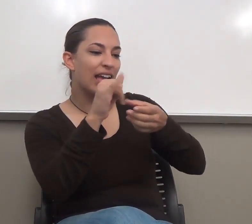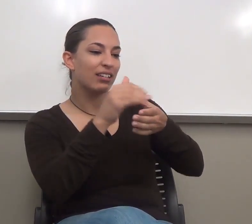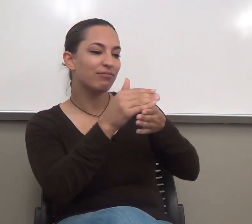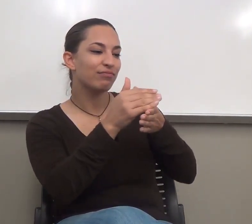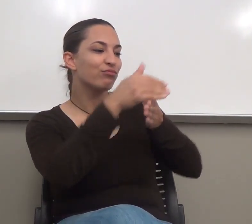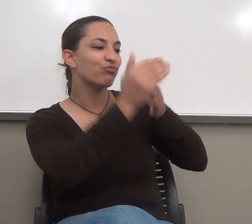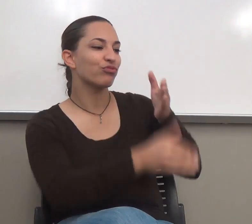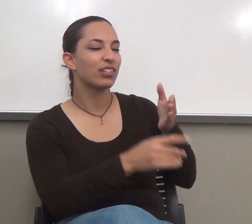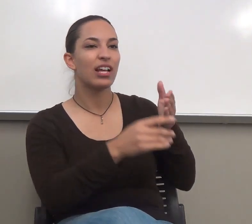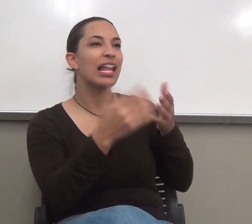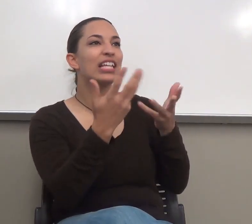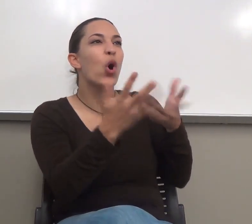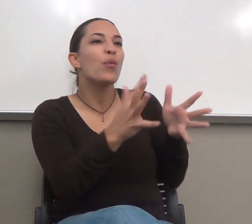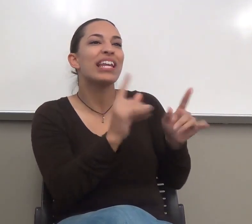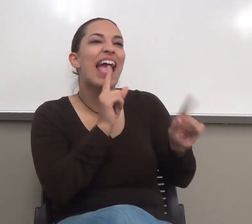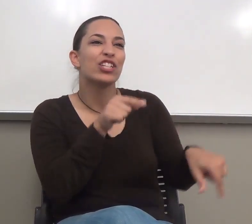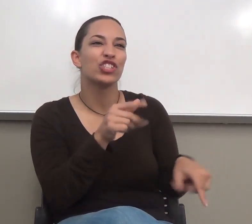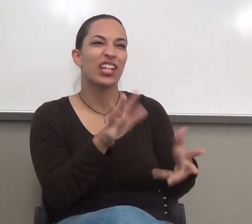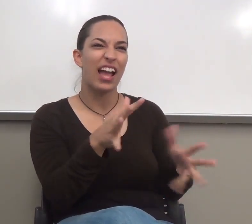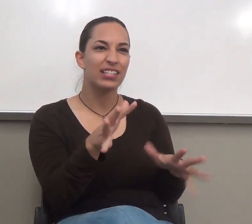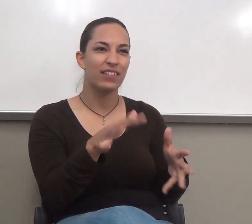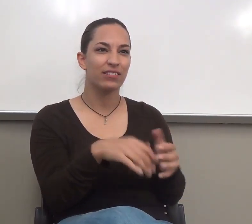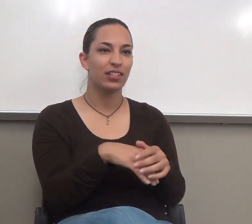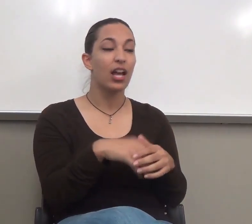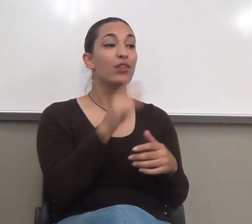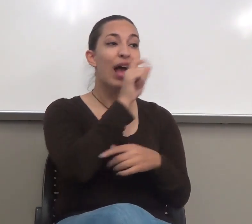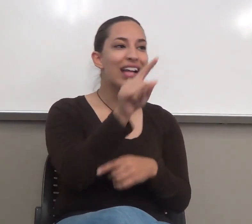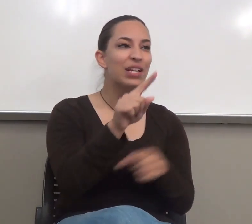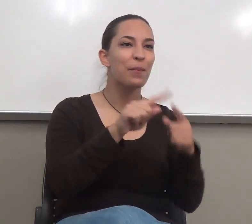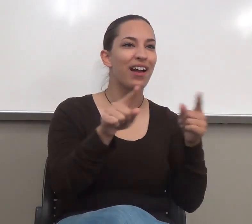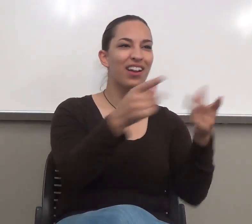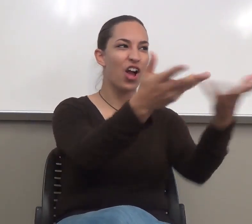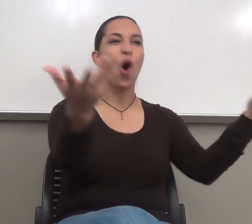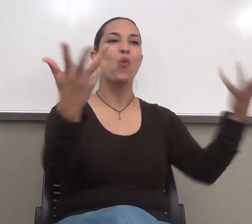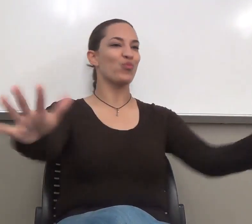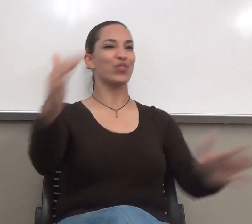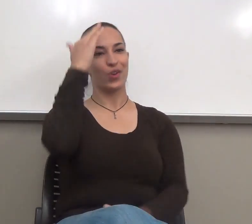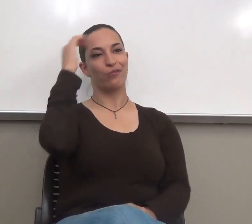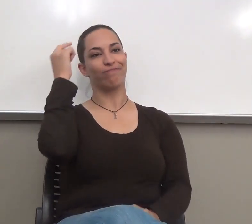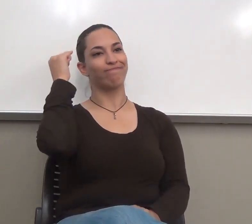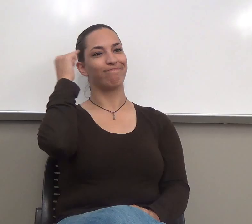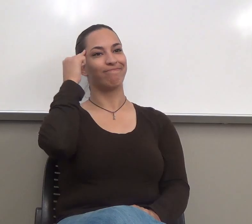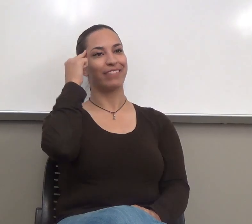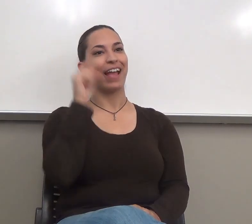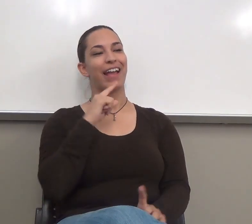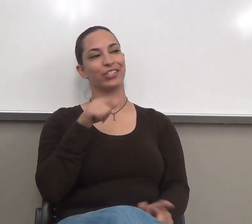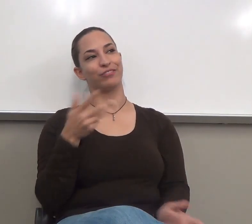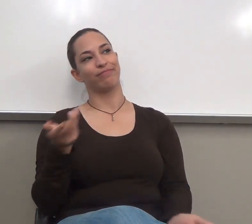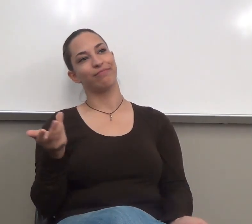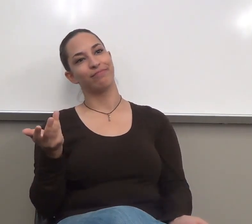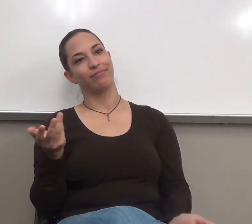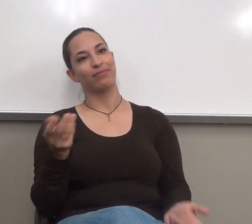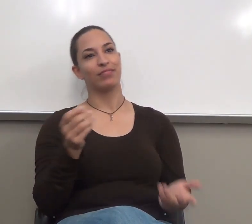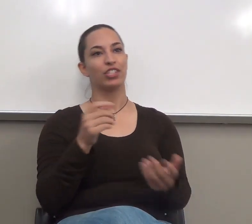Means that the conclusion comes with whatever you're saying. That, and say again? Whatever you're saying, you have the conclusion